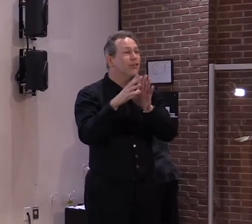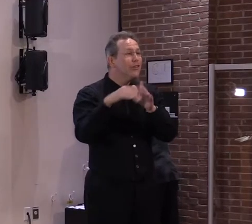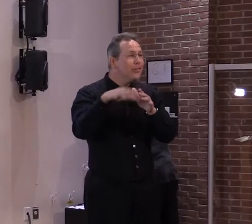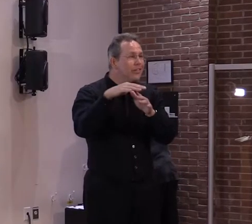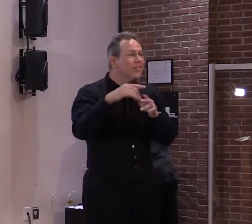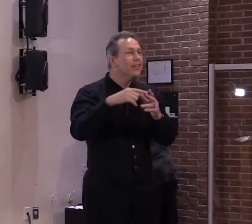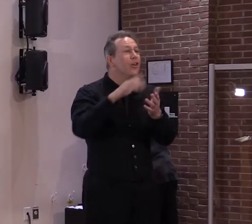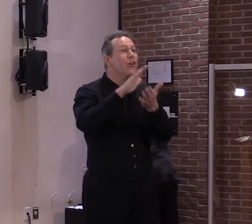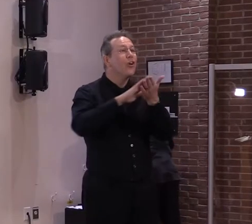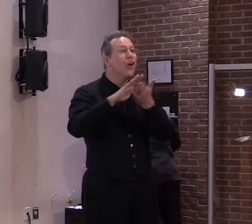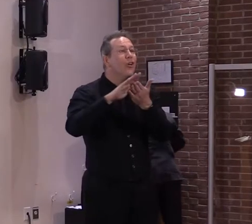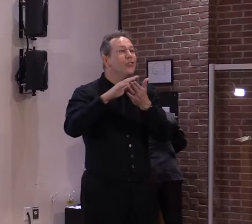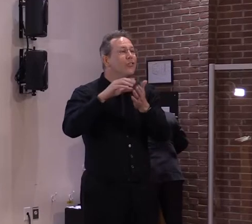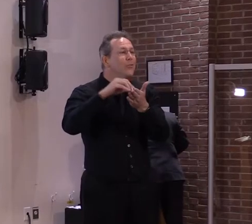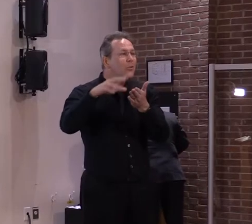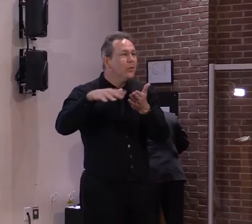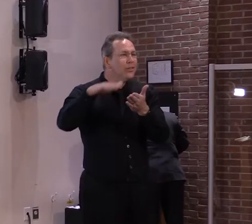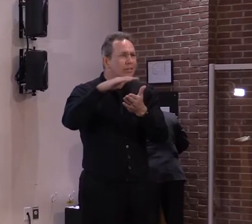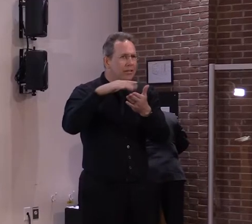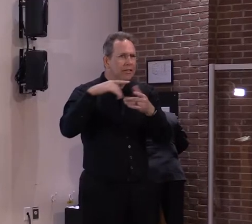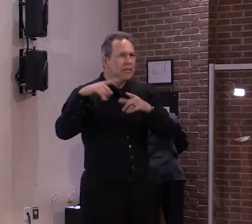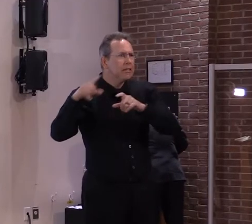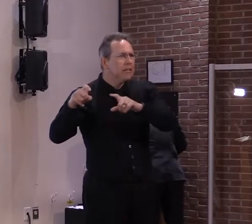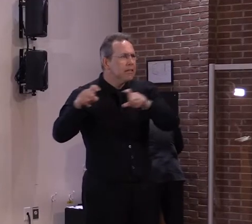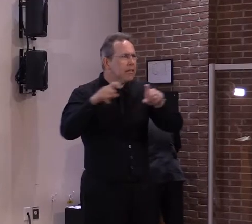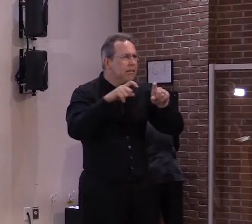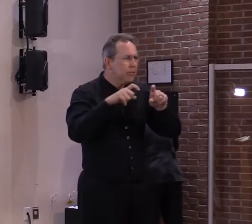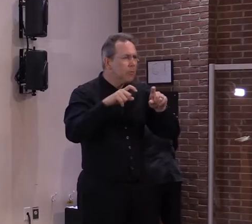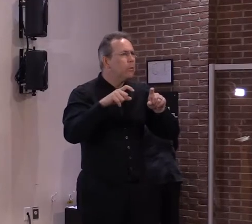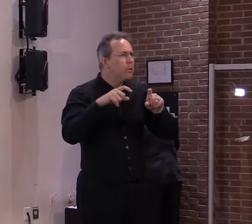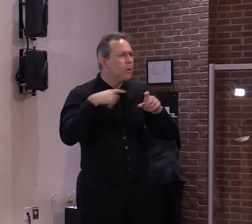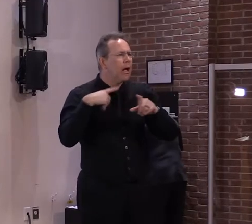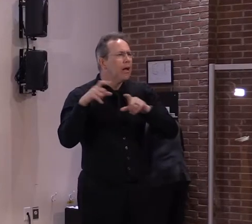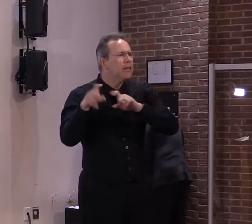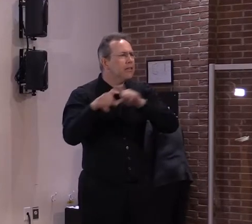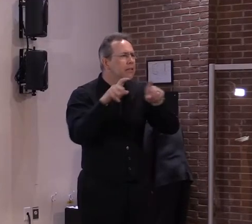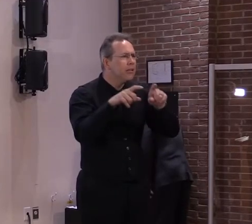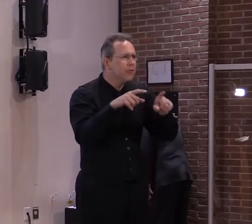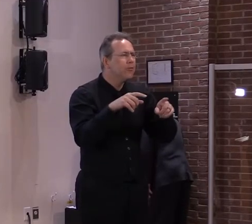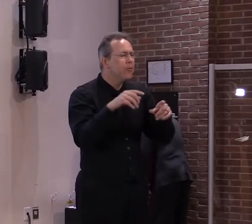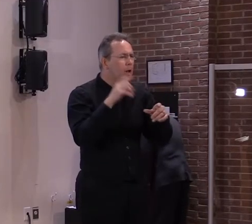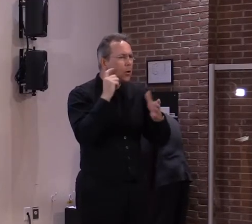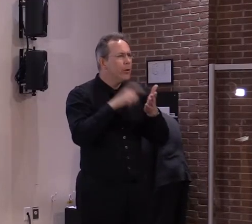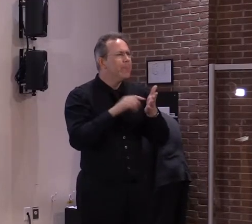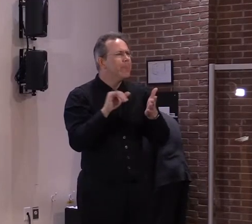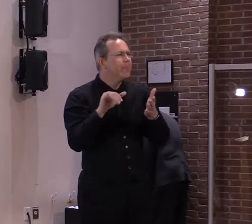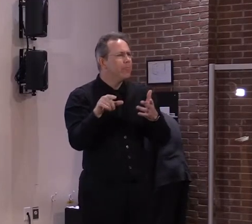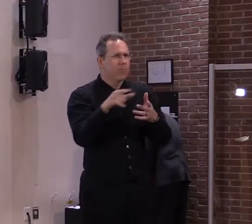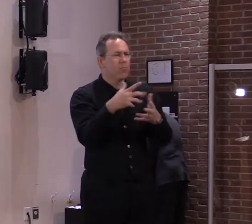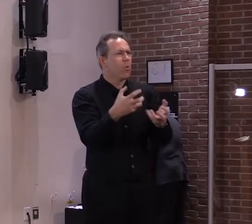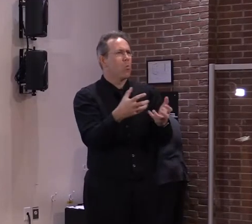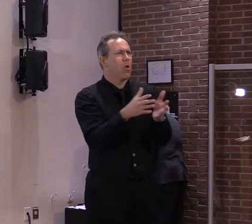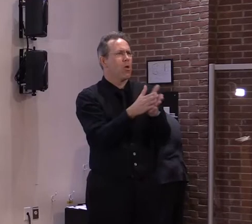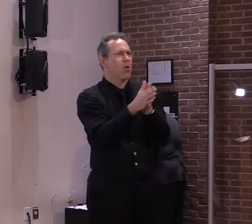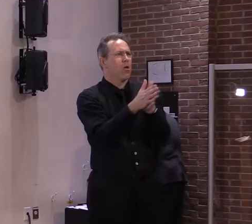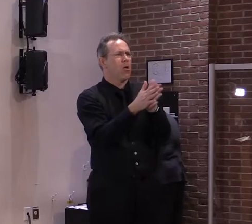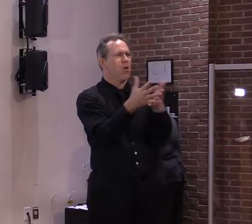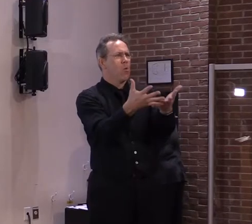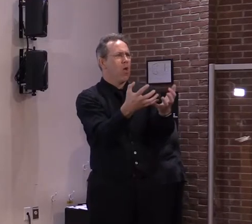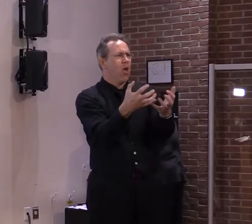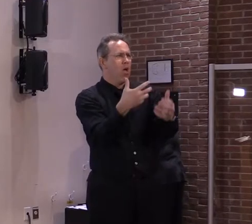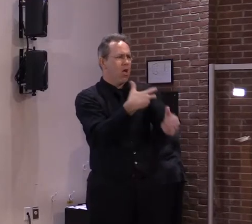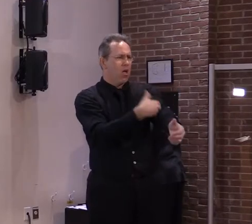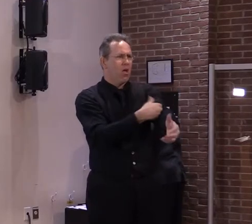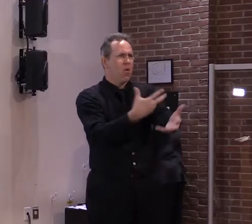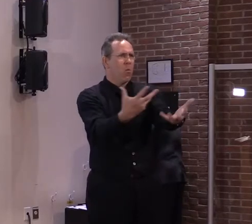that a very high rate of enthusiasm for the vaccine. Now, some of the